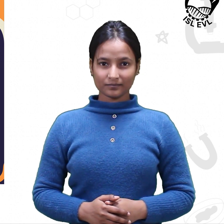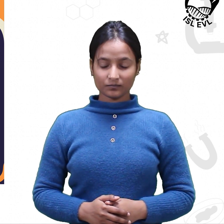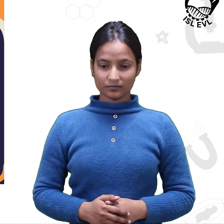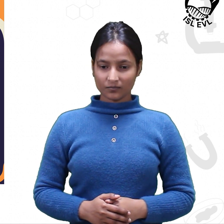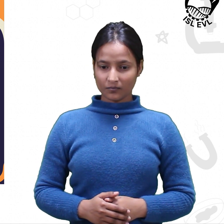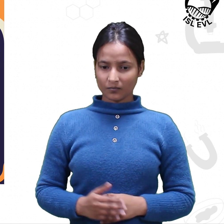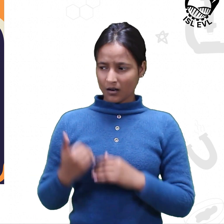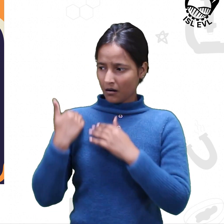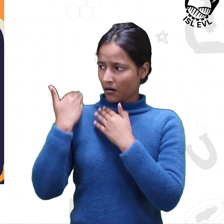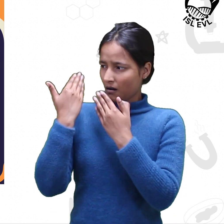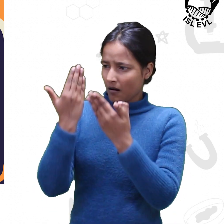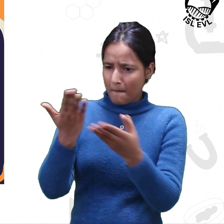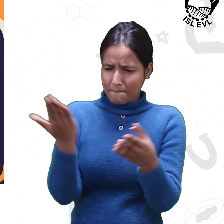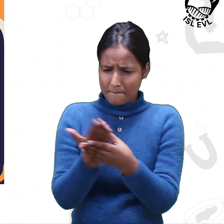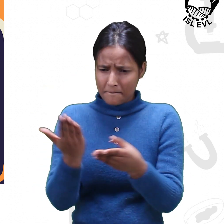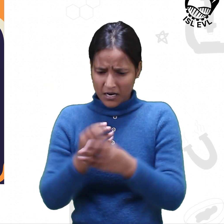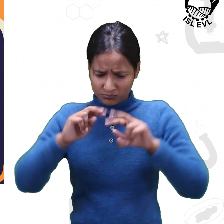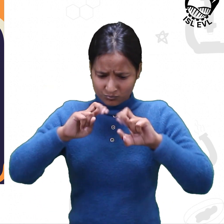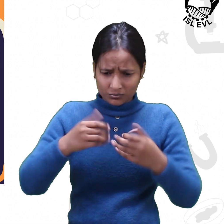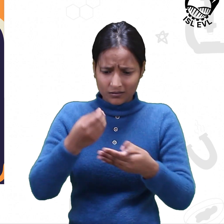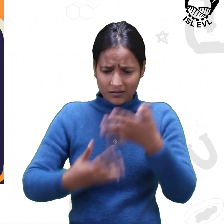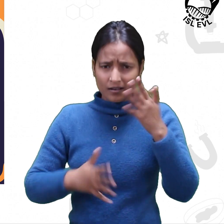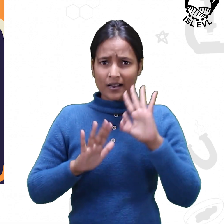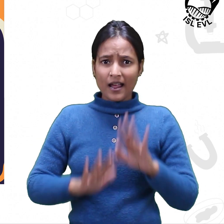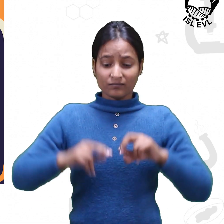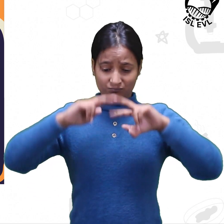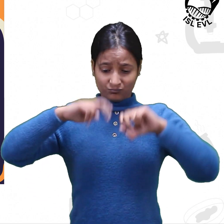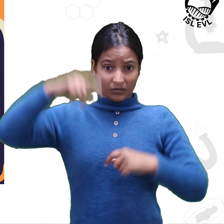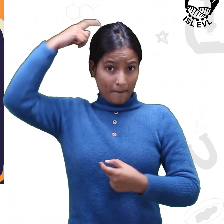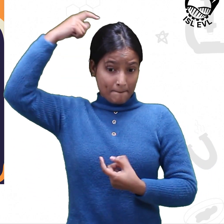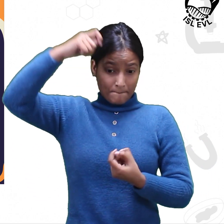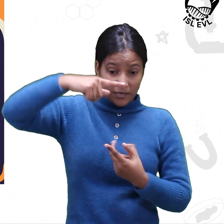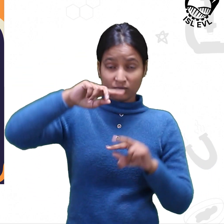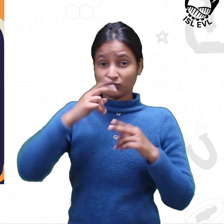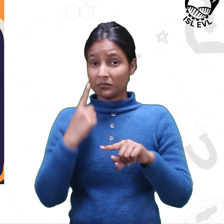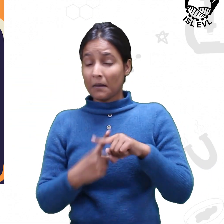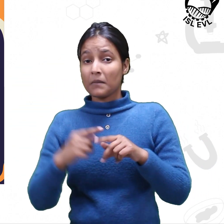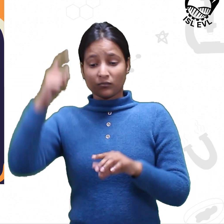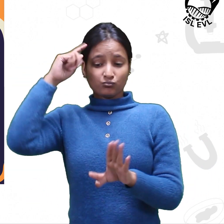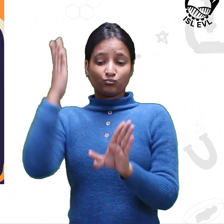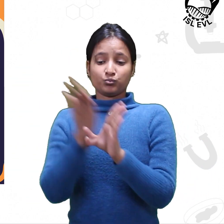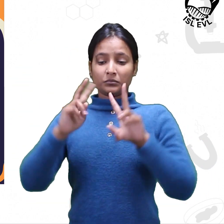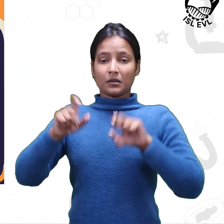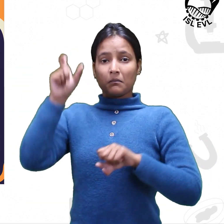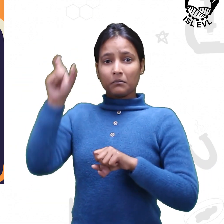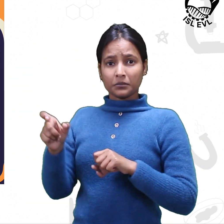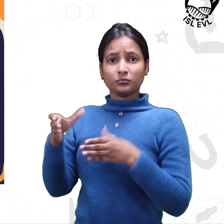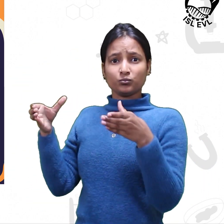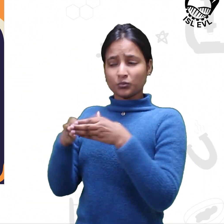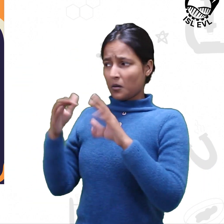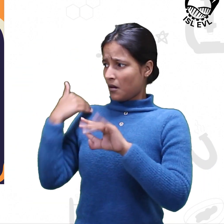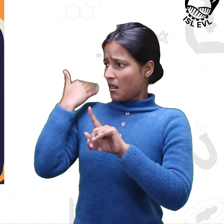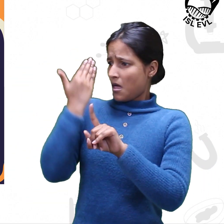There is so much research on dreams. Neuroscientists and psychologists have been curious about the purpose of